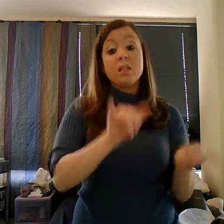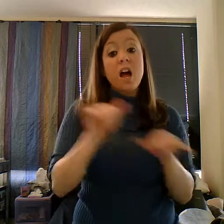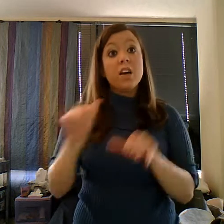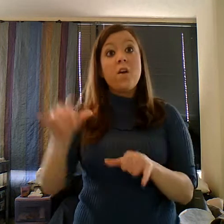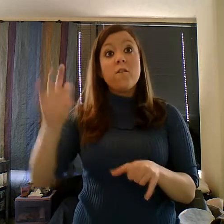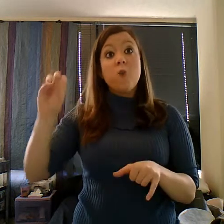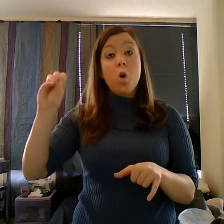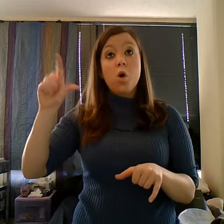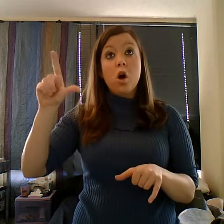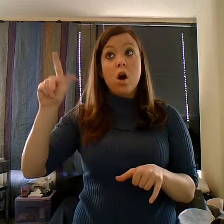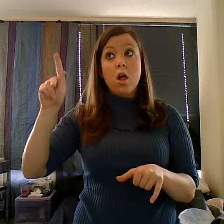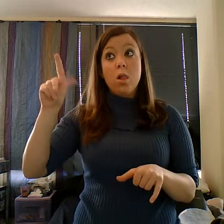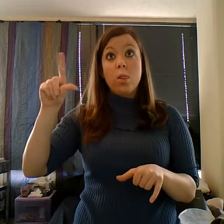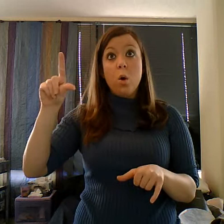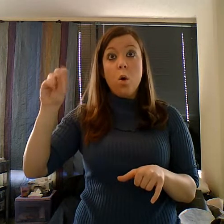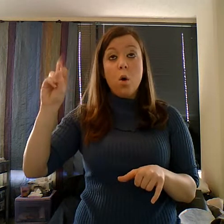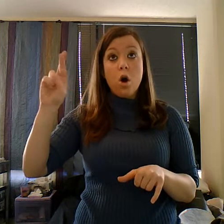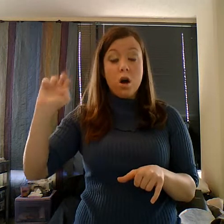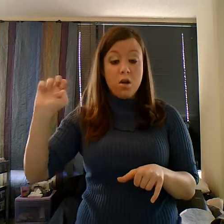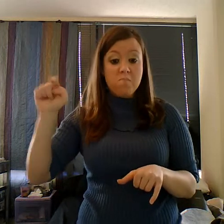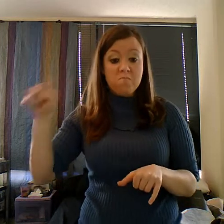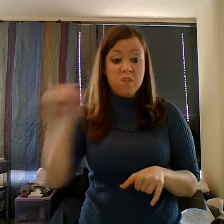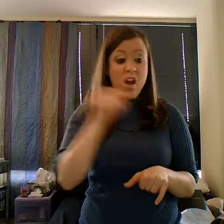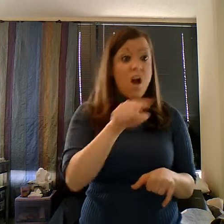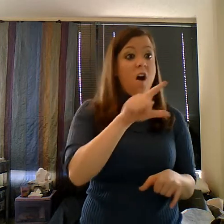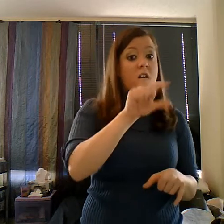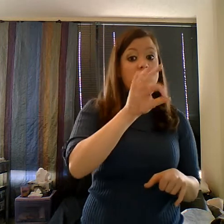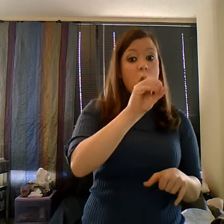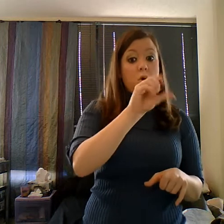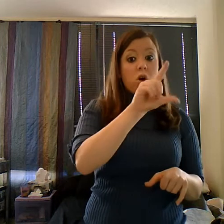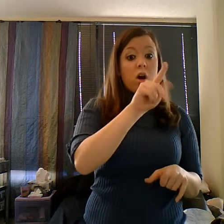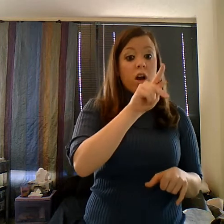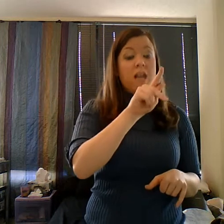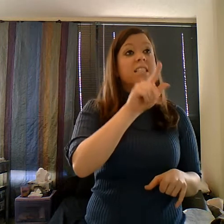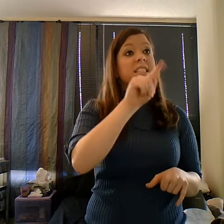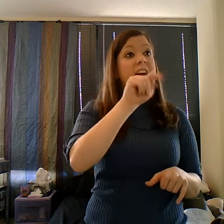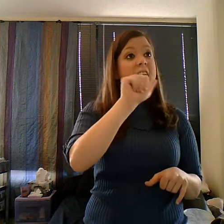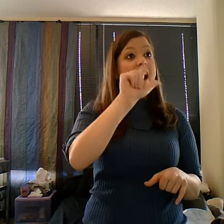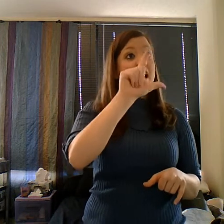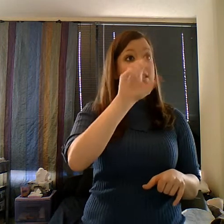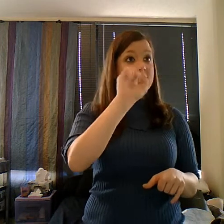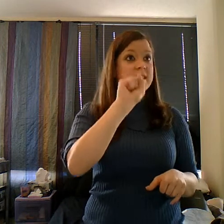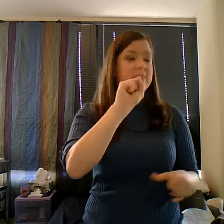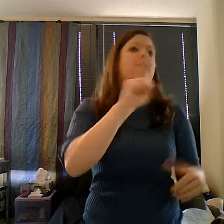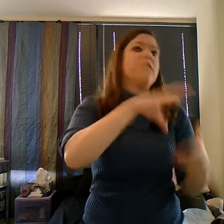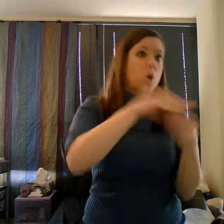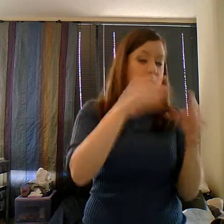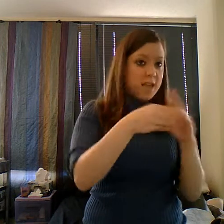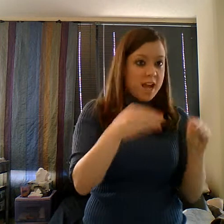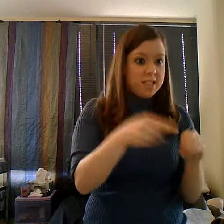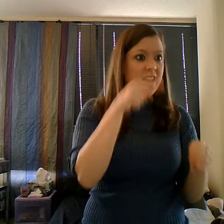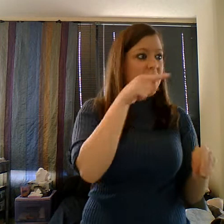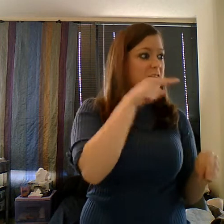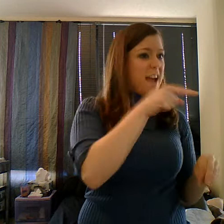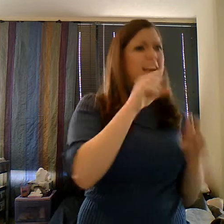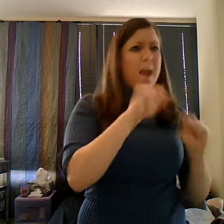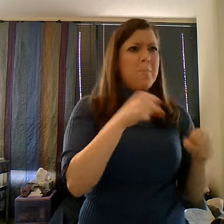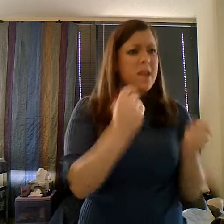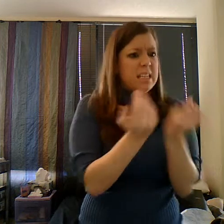television, before radio, before going to the movies or plays or theater, what you guys do for entertainment, people sat